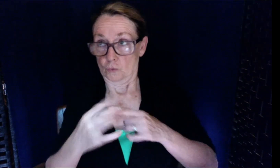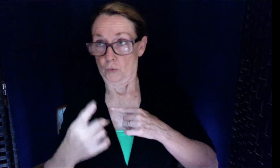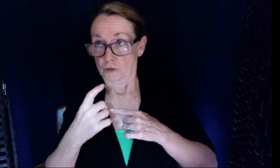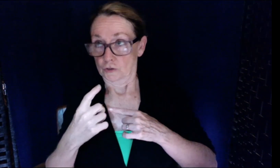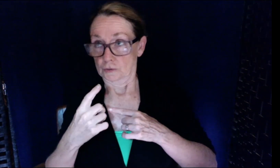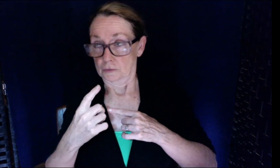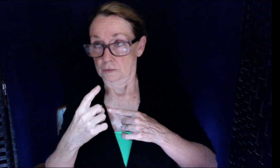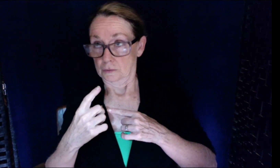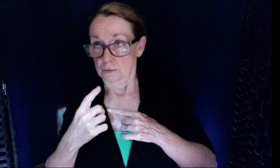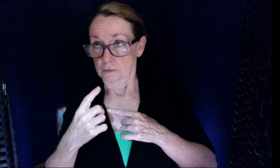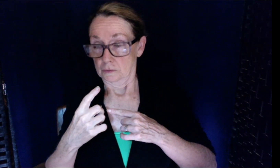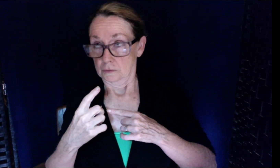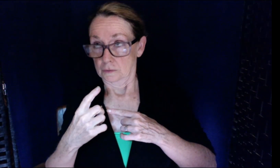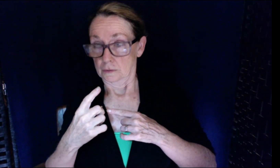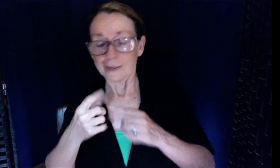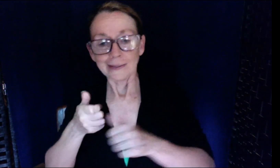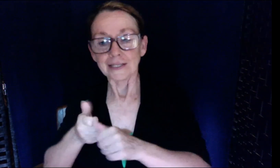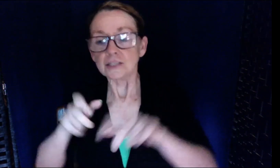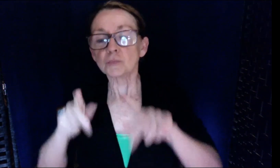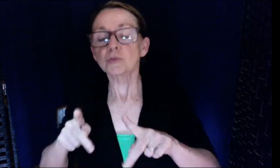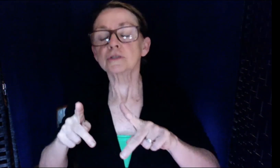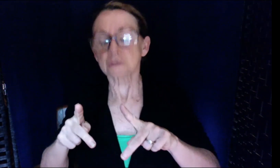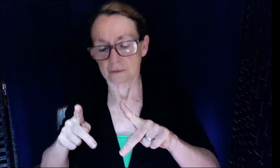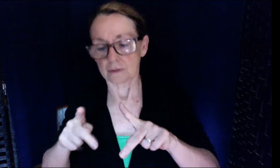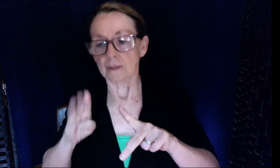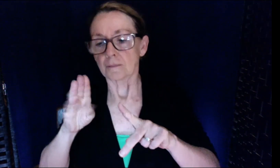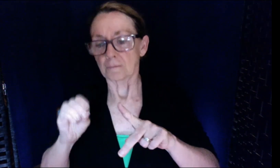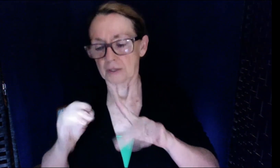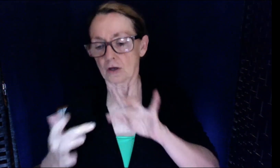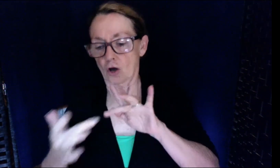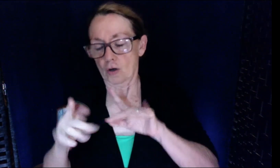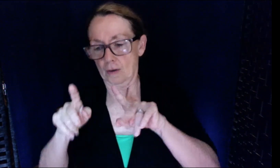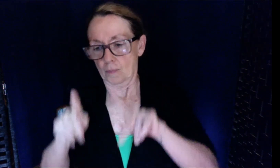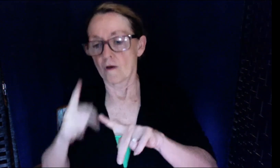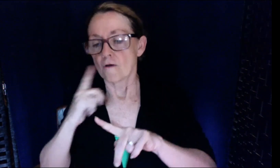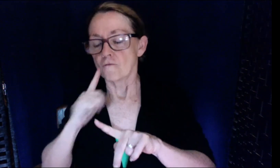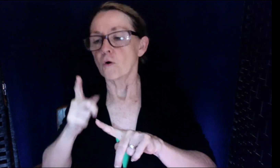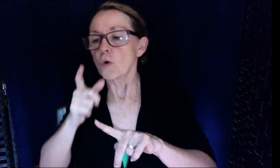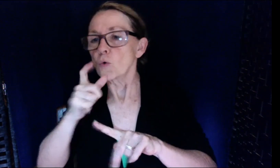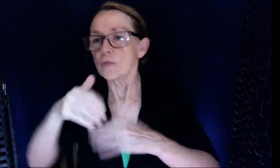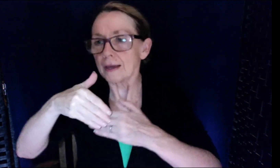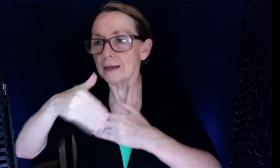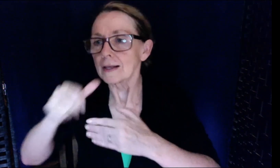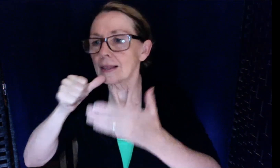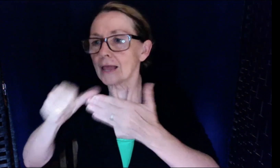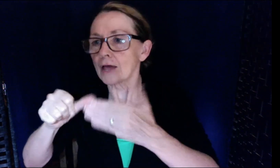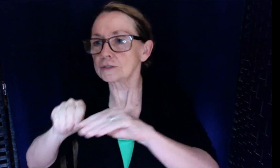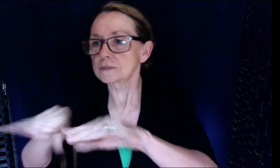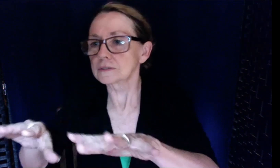you know, just kind of each person taking responsibility for who they're sending letters to and have them Yes. themselves be the contact. Is that